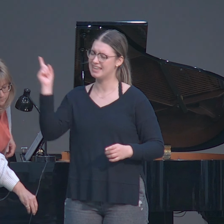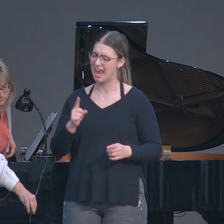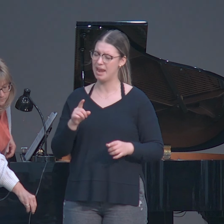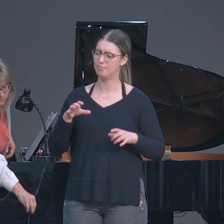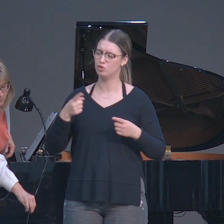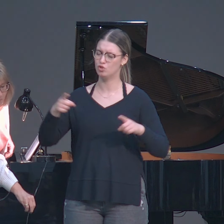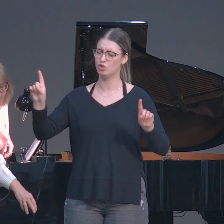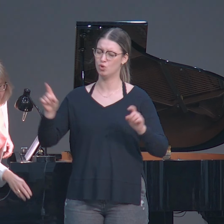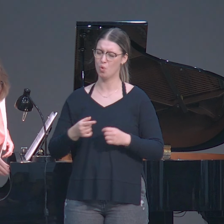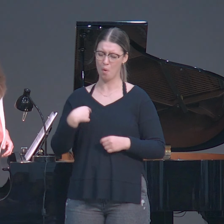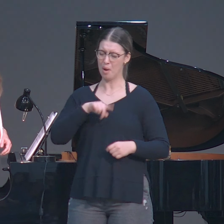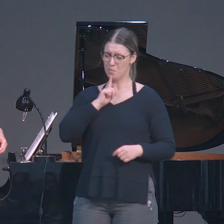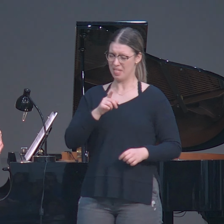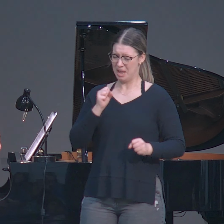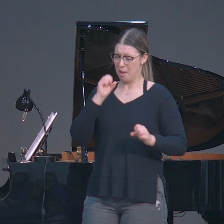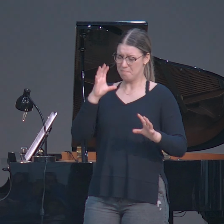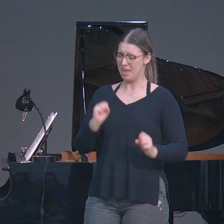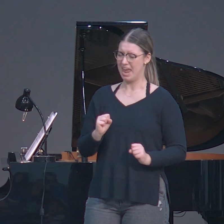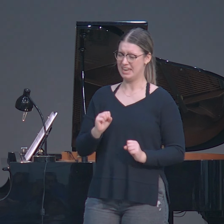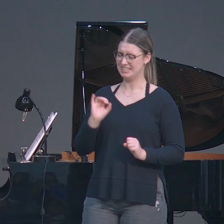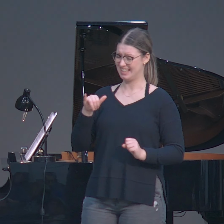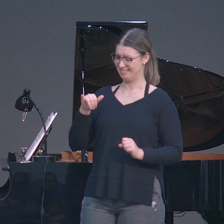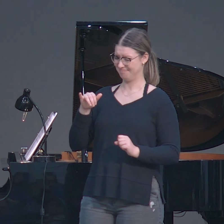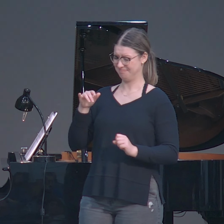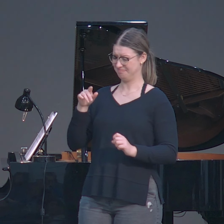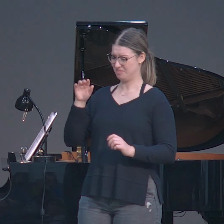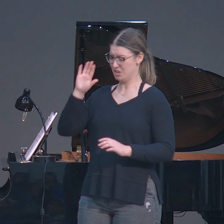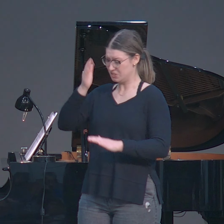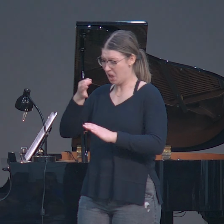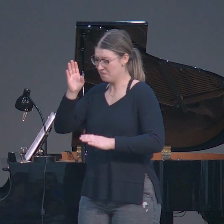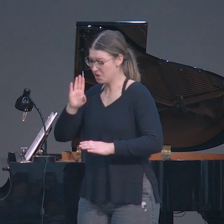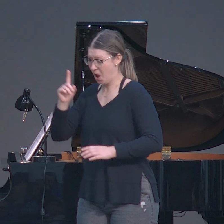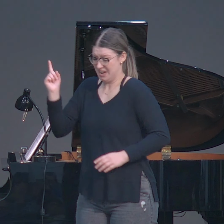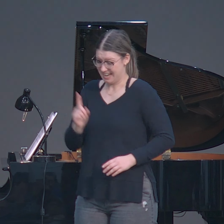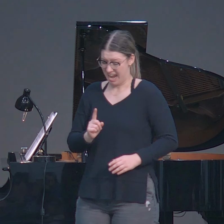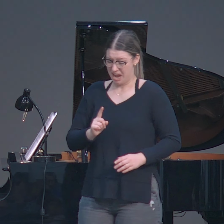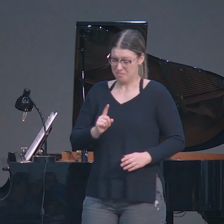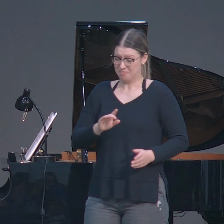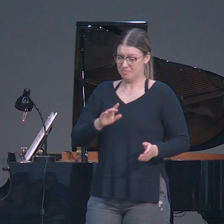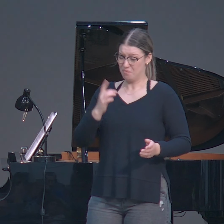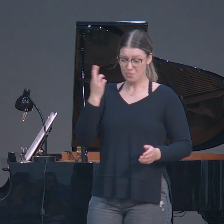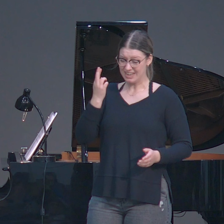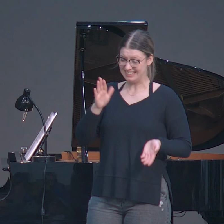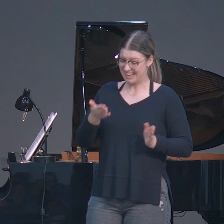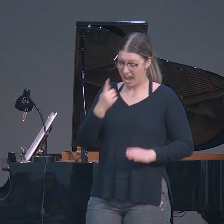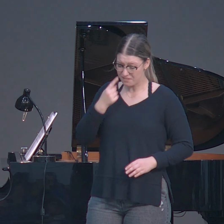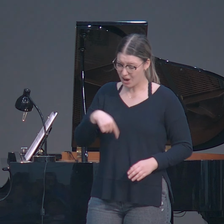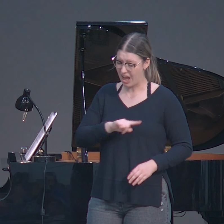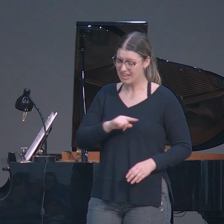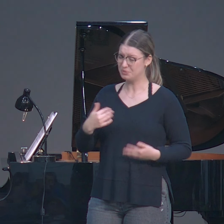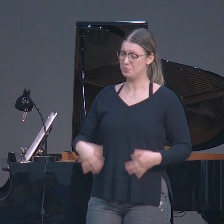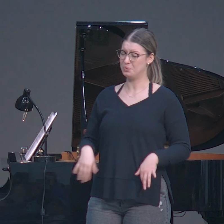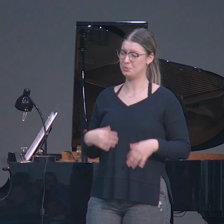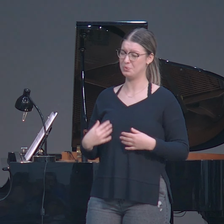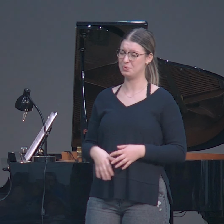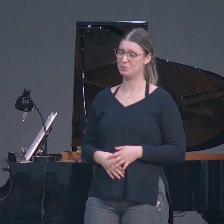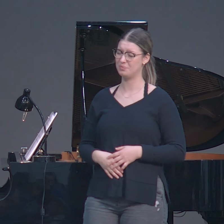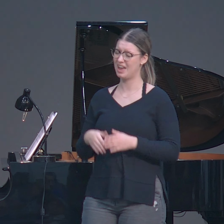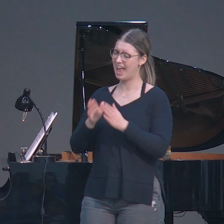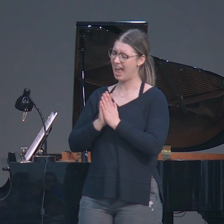We are all amazed that as the Son of God, He came to die for us. Father, I pray that You would drive